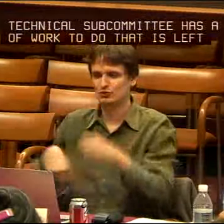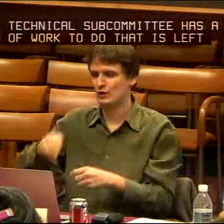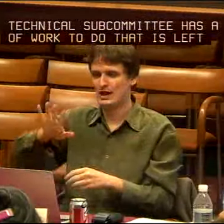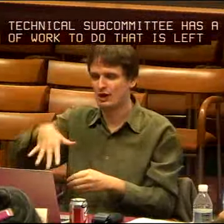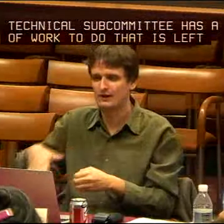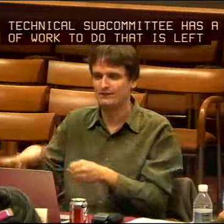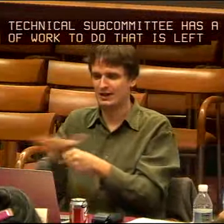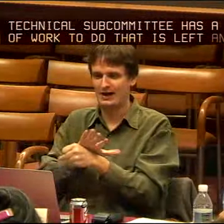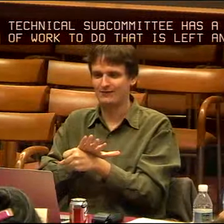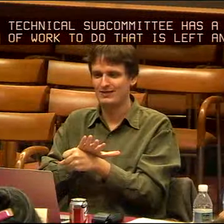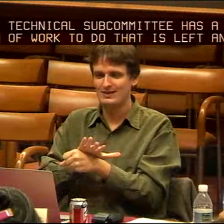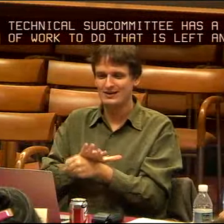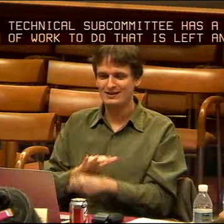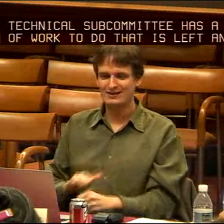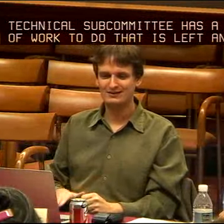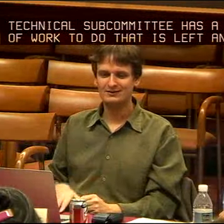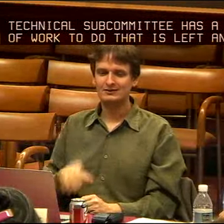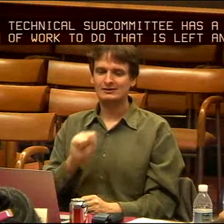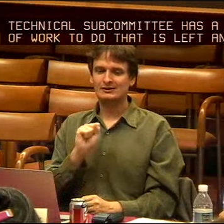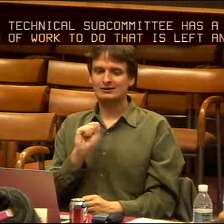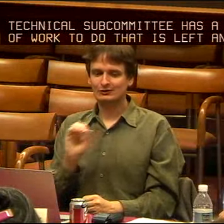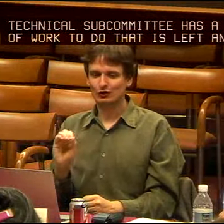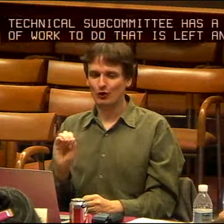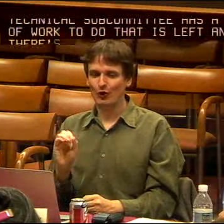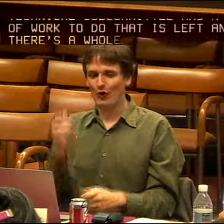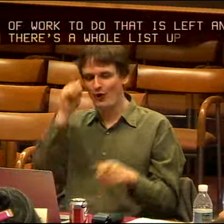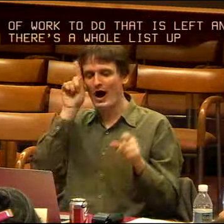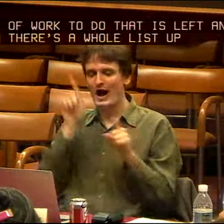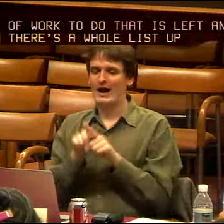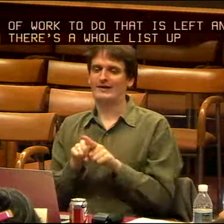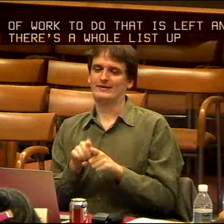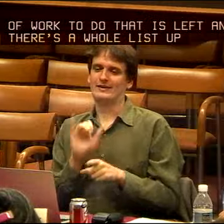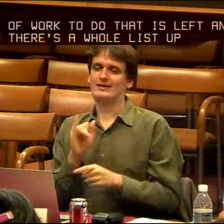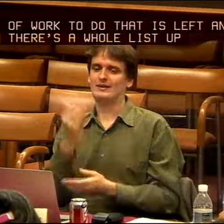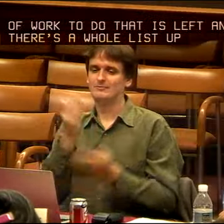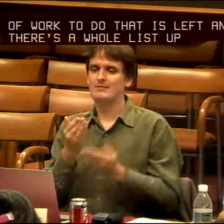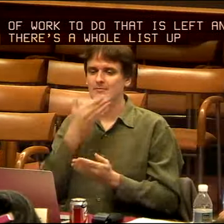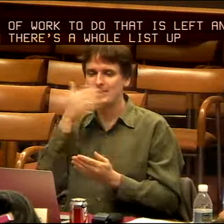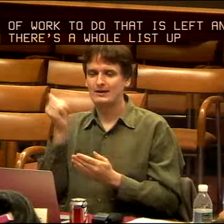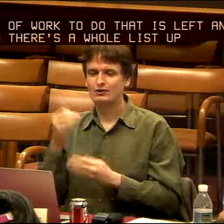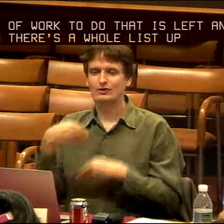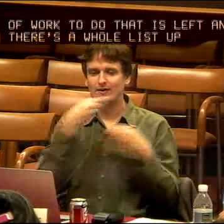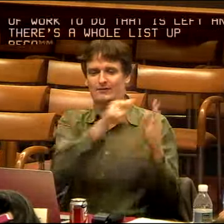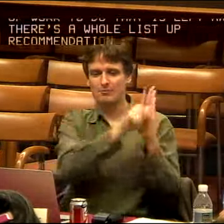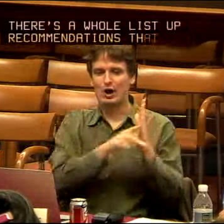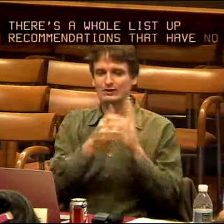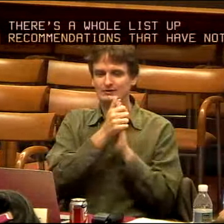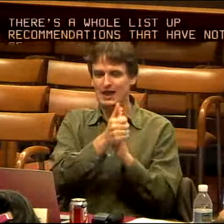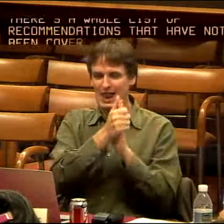of recommendations that have not been covered. So we agreed that maybe it would be best to